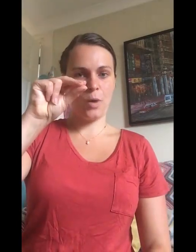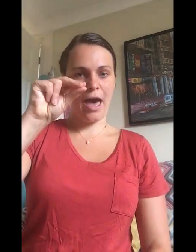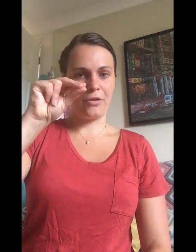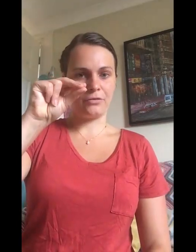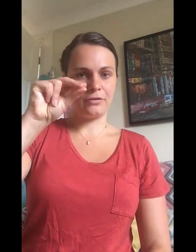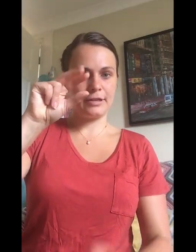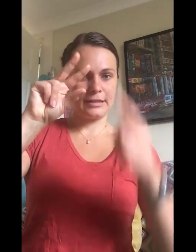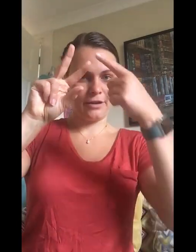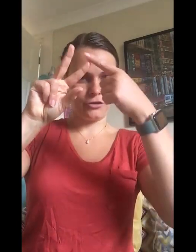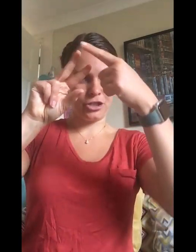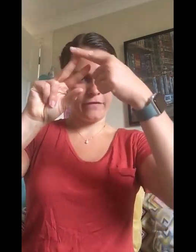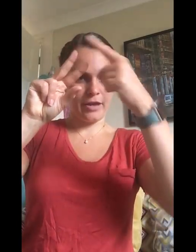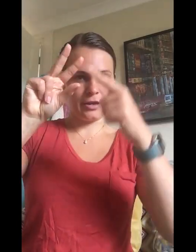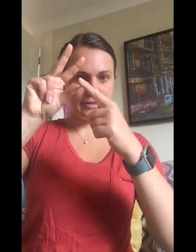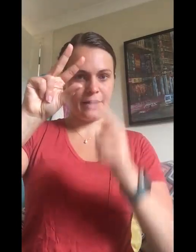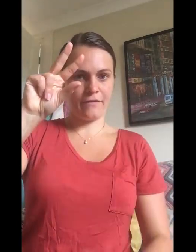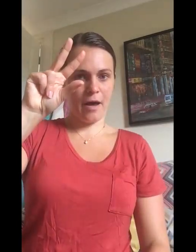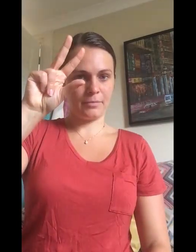12. So now you've got 2 fingers and a thumb.